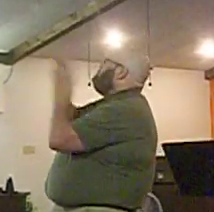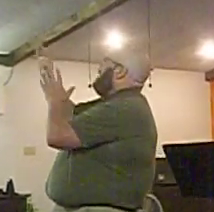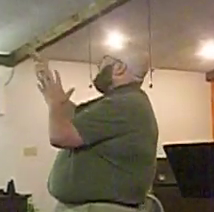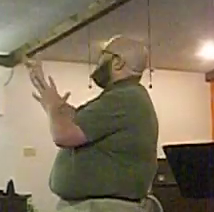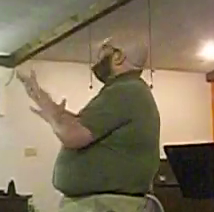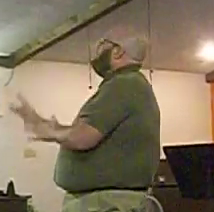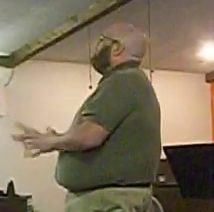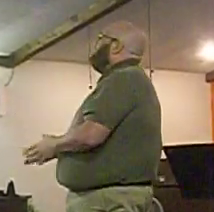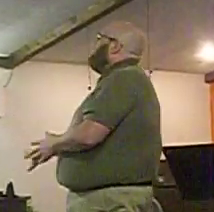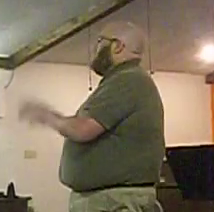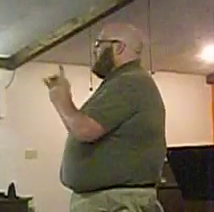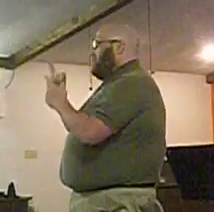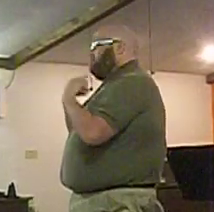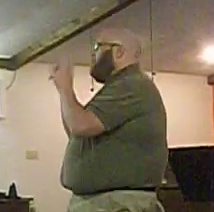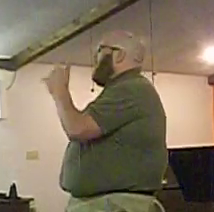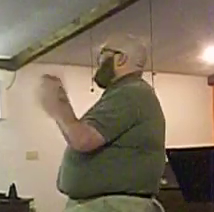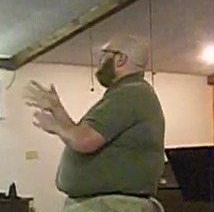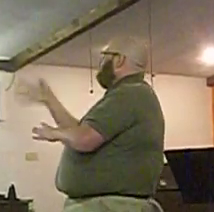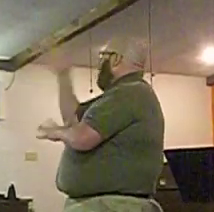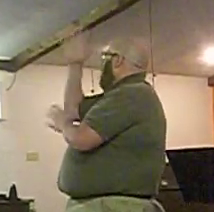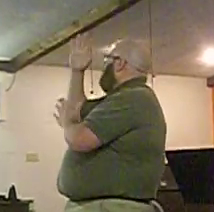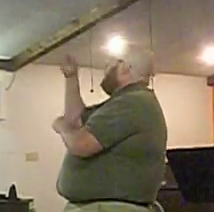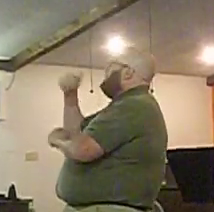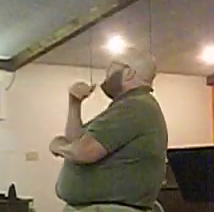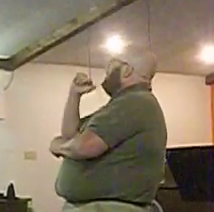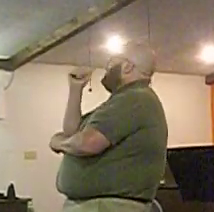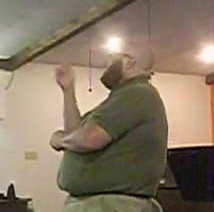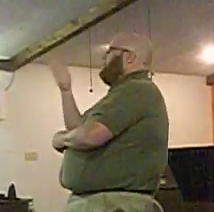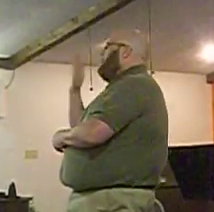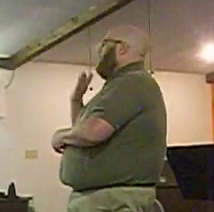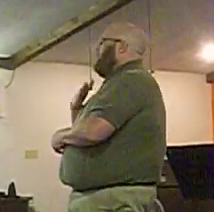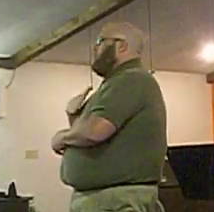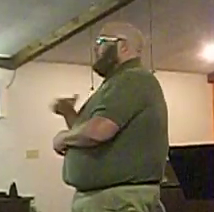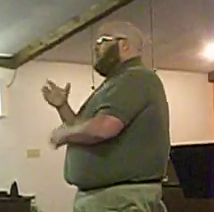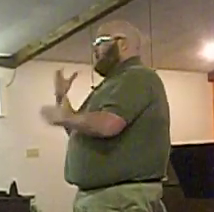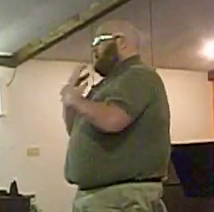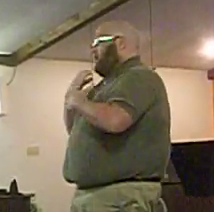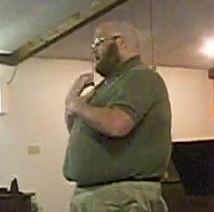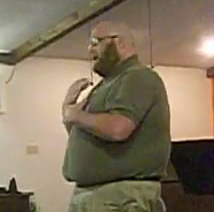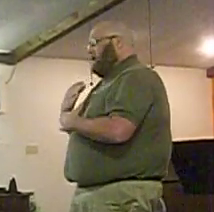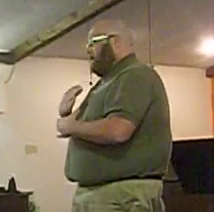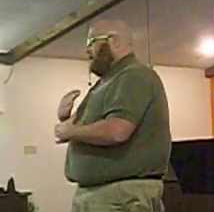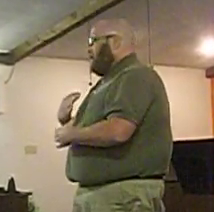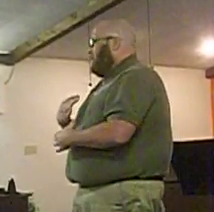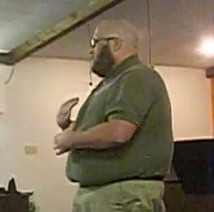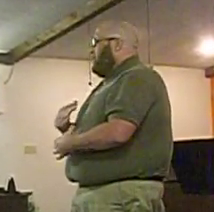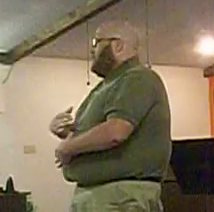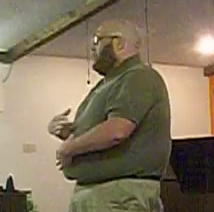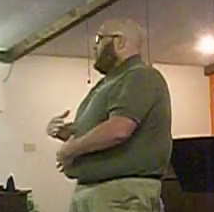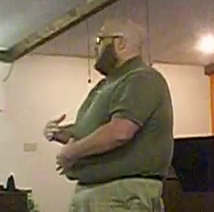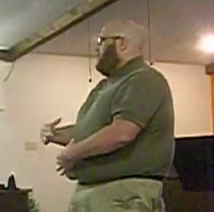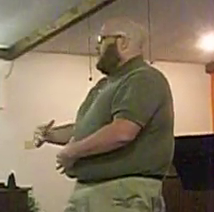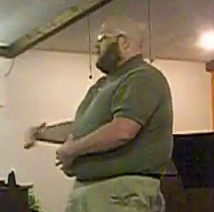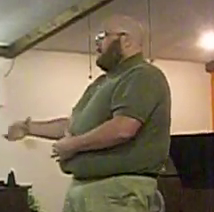cried, he cried, He right through the gate, and then